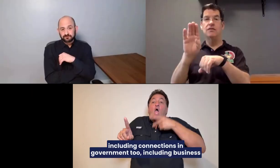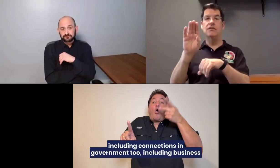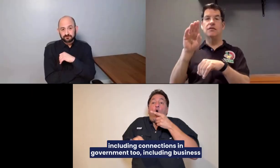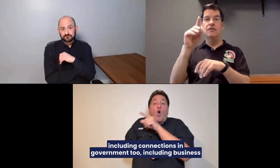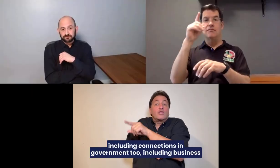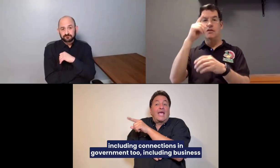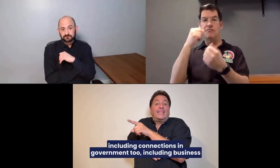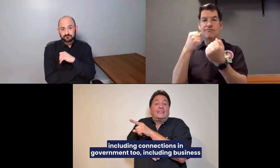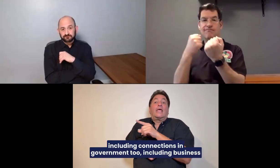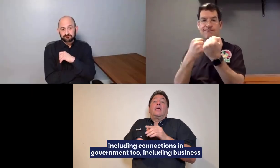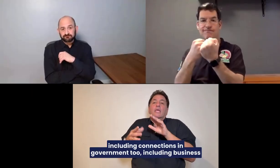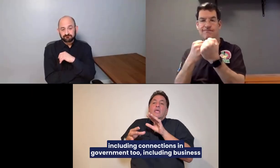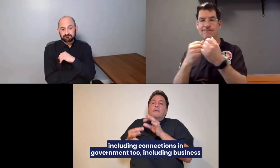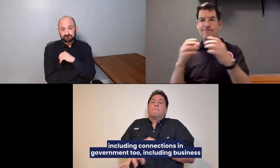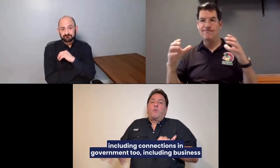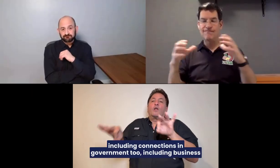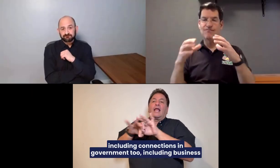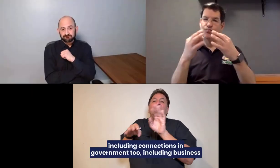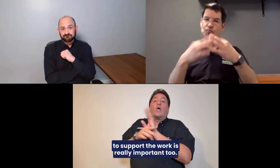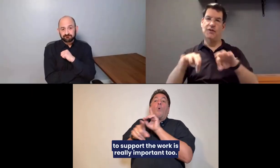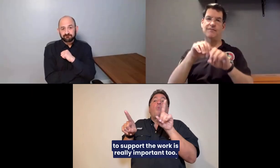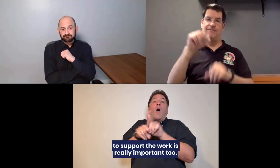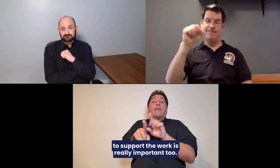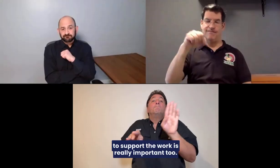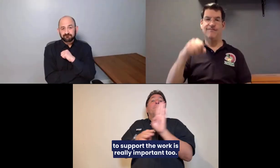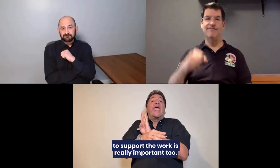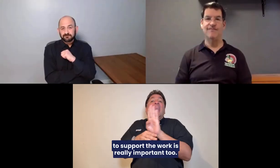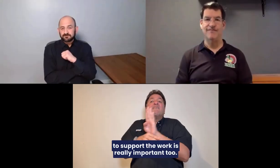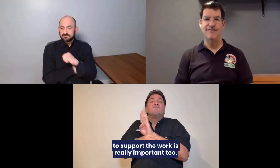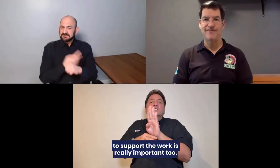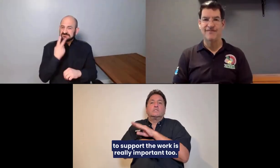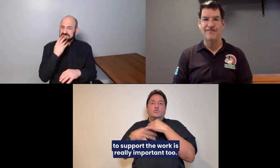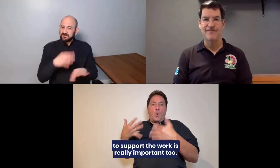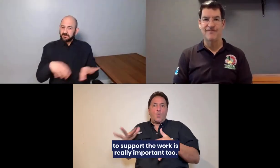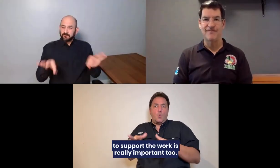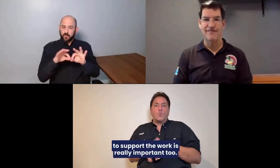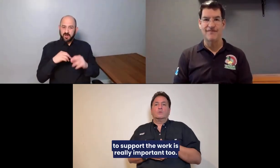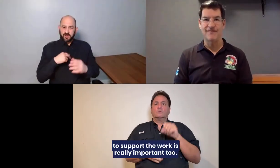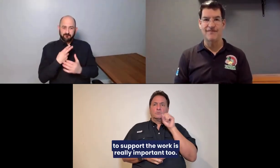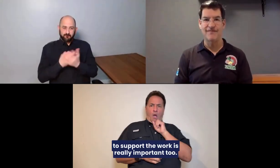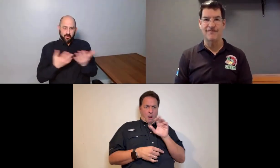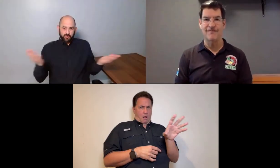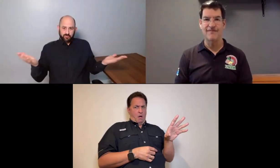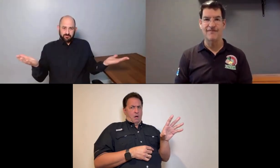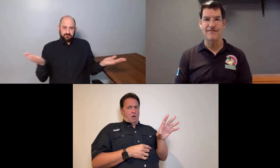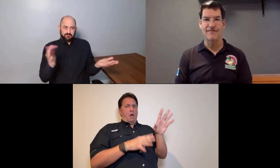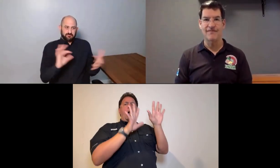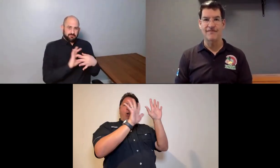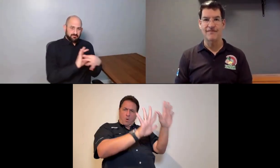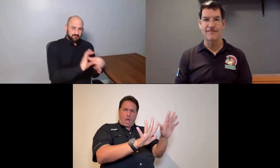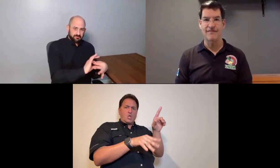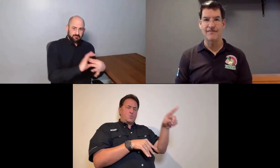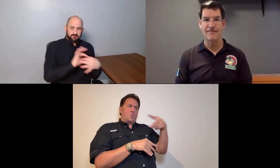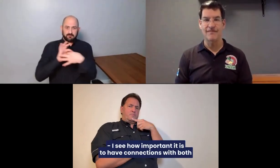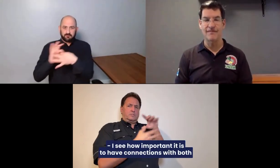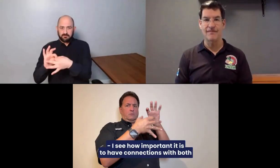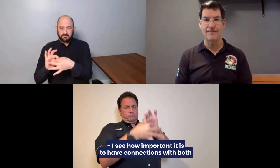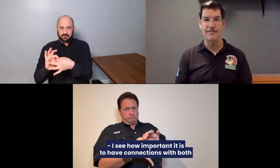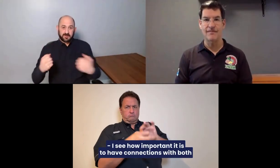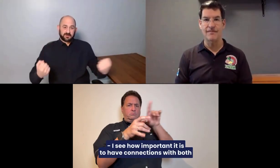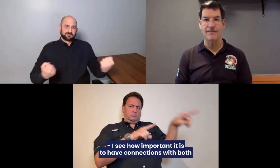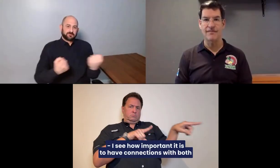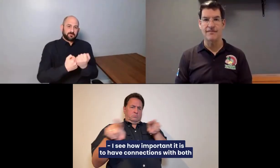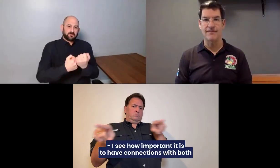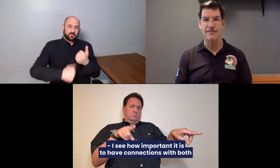in government too, including business to support the work is really important too. I see